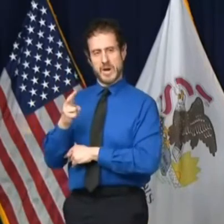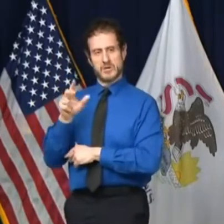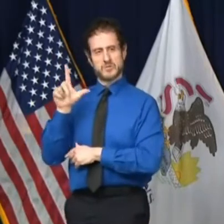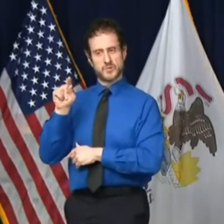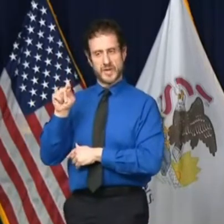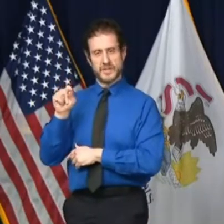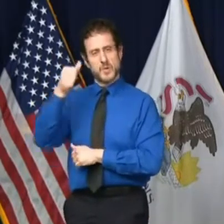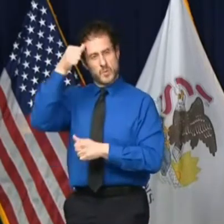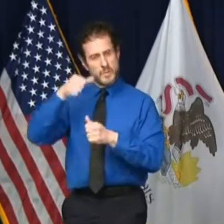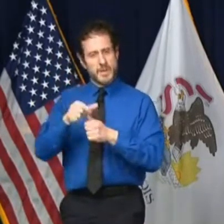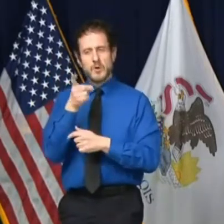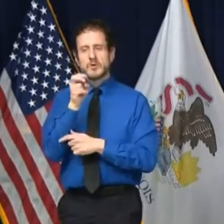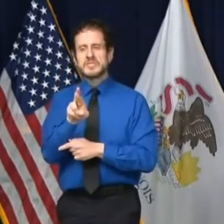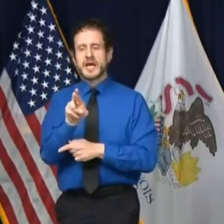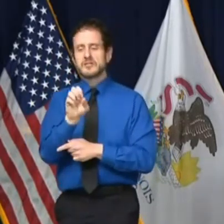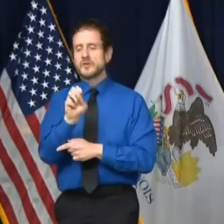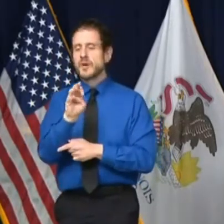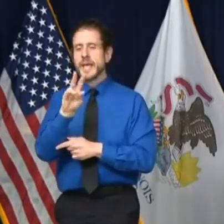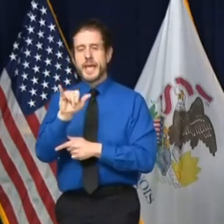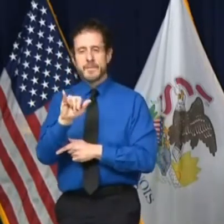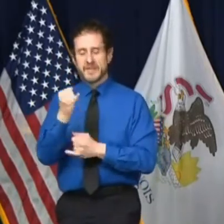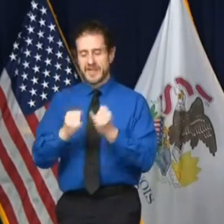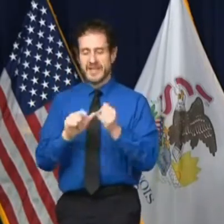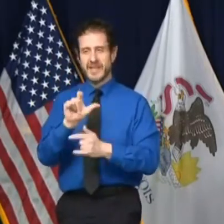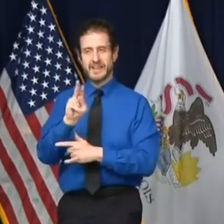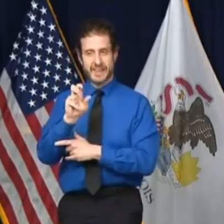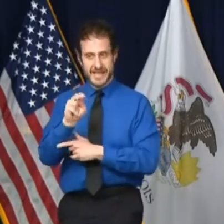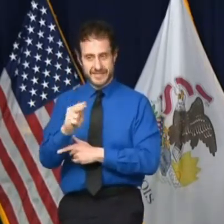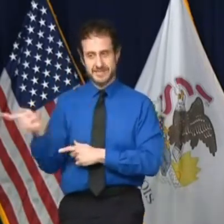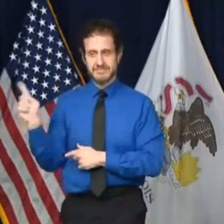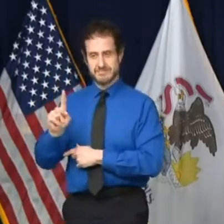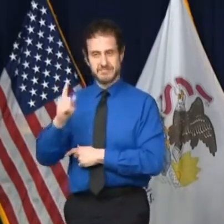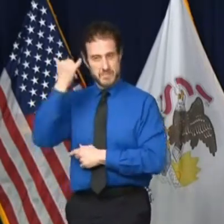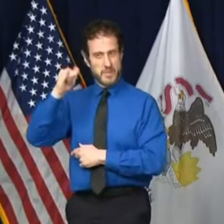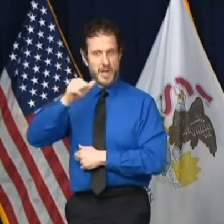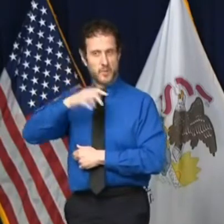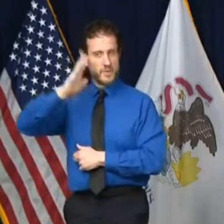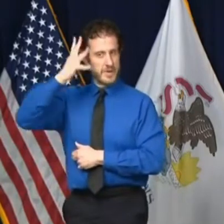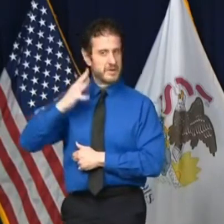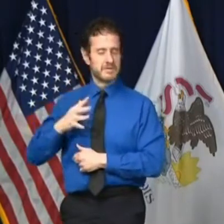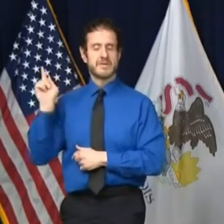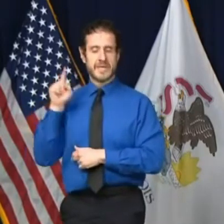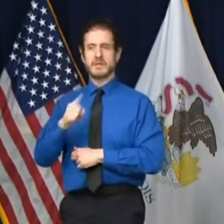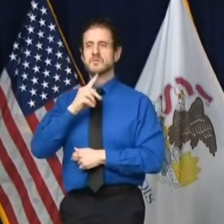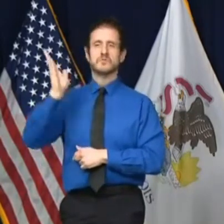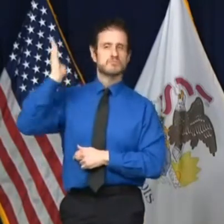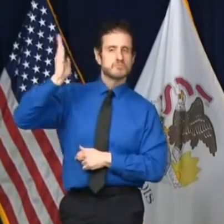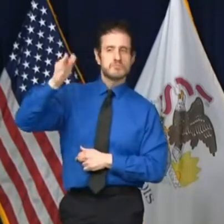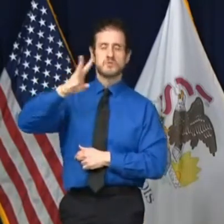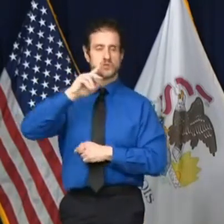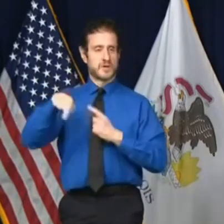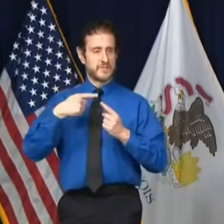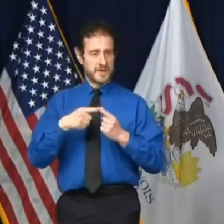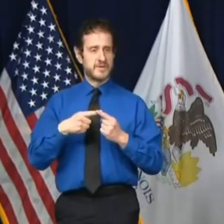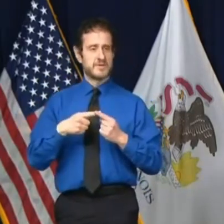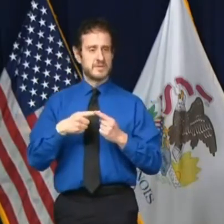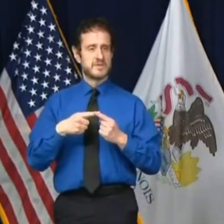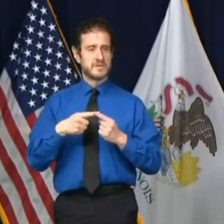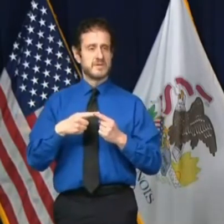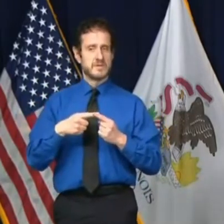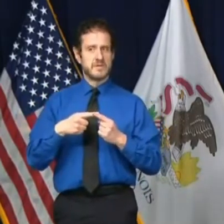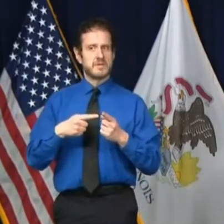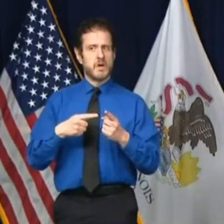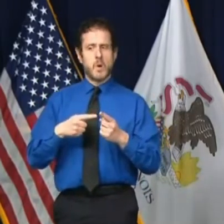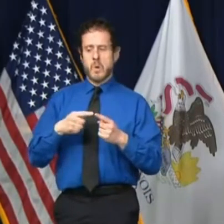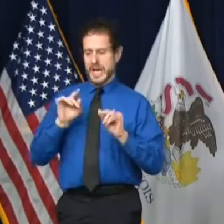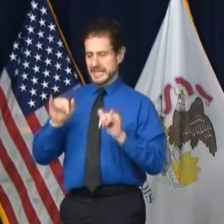Landon stood here. She said the most remarkable thing about the success of a